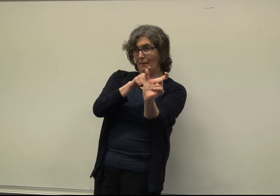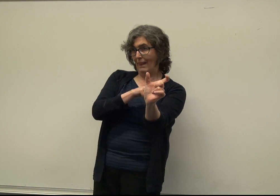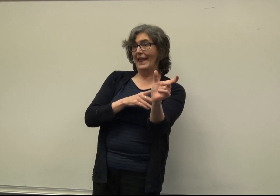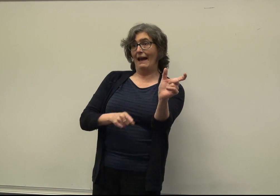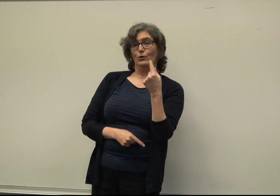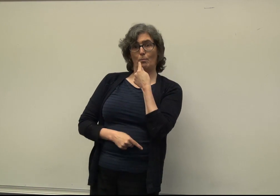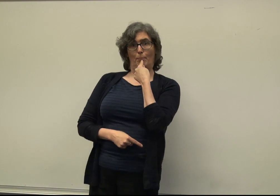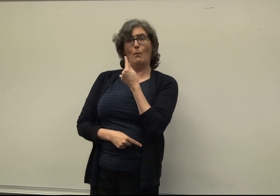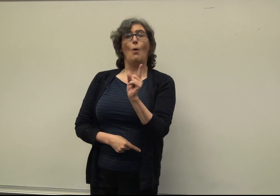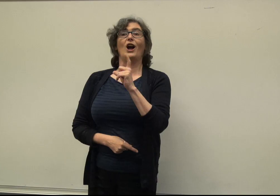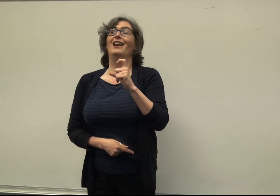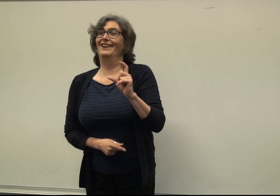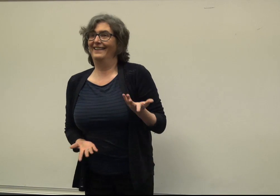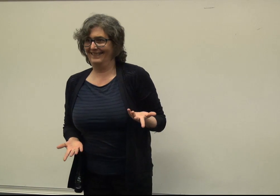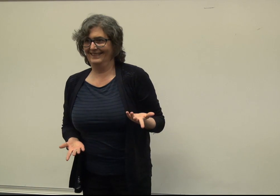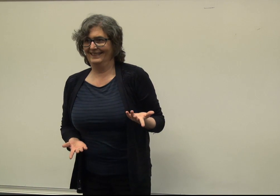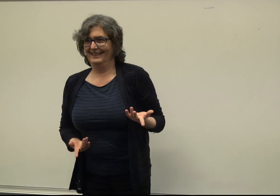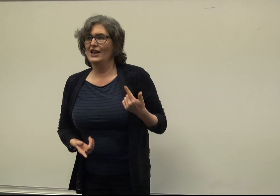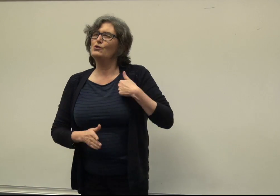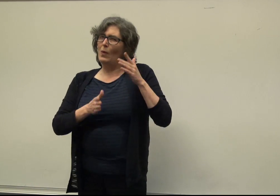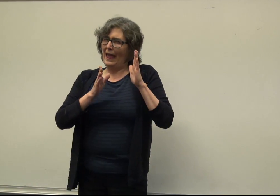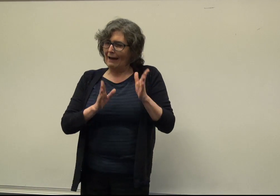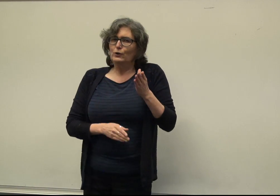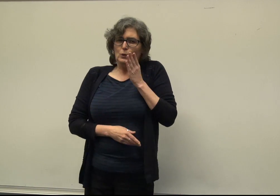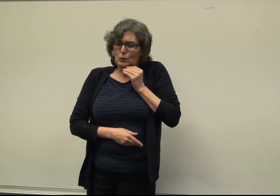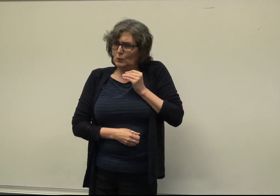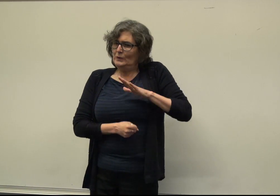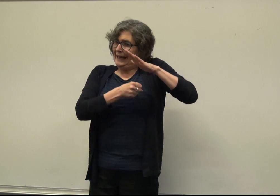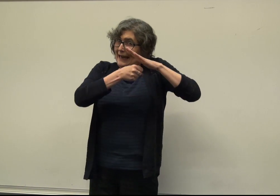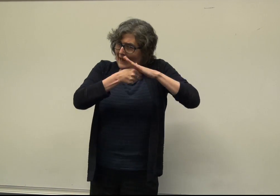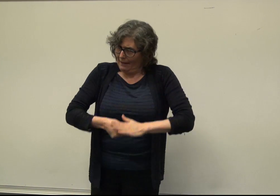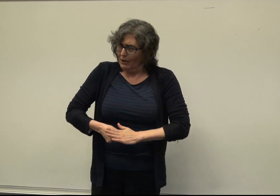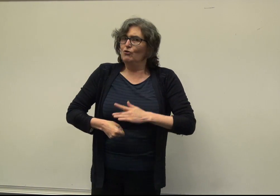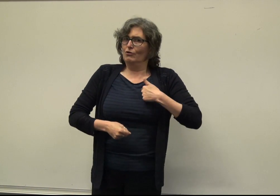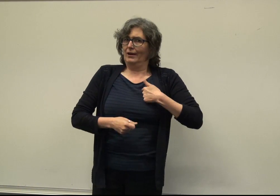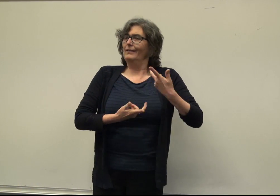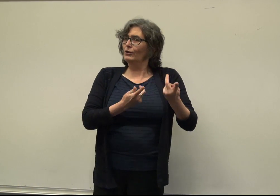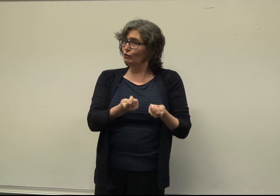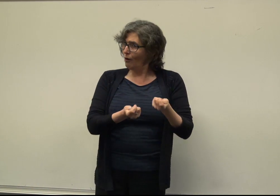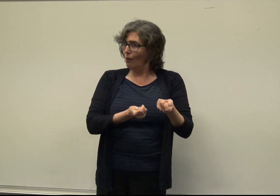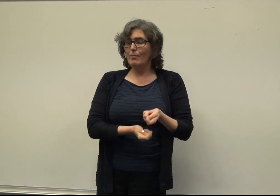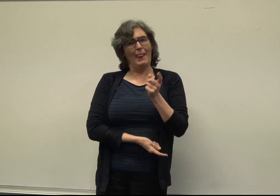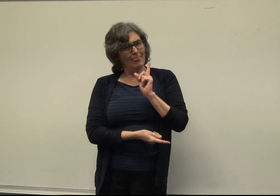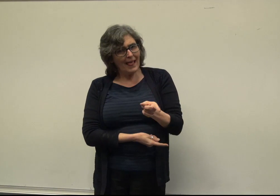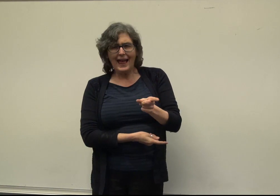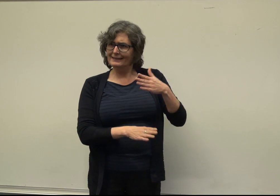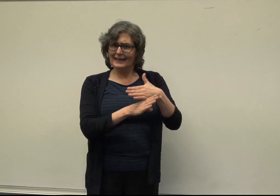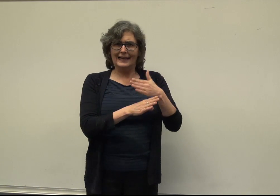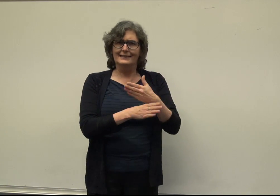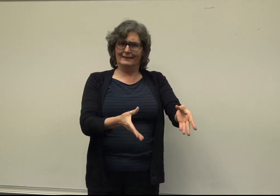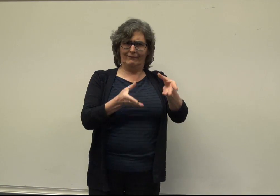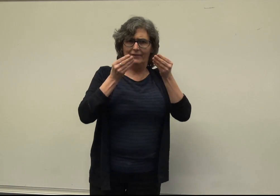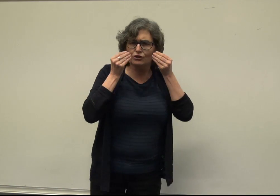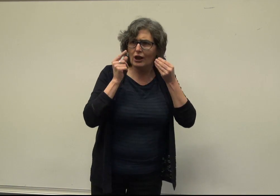to apply their inhibitory control. Now, that's a visual task. And if bimodal bilinguals are better